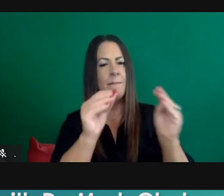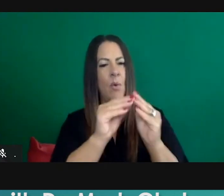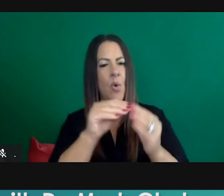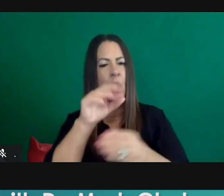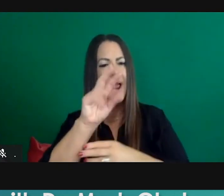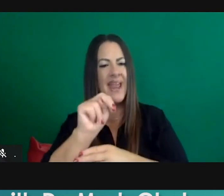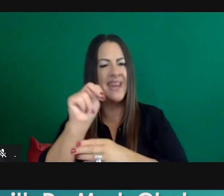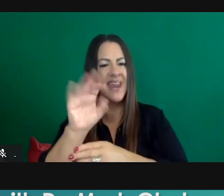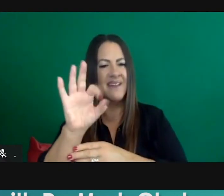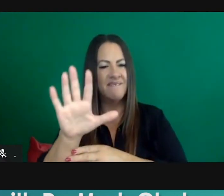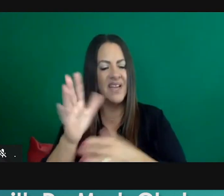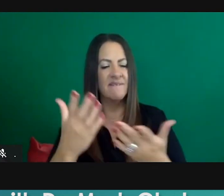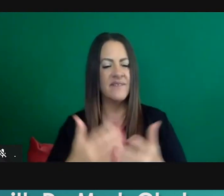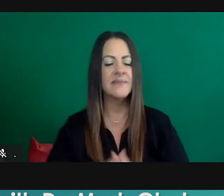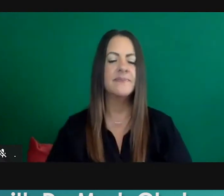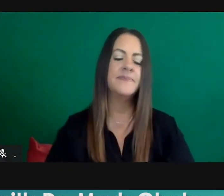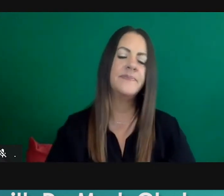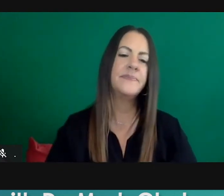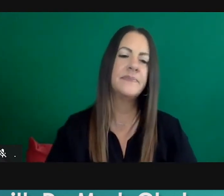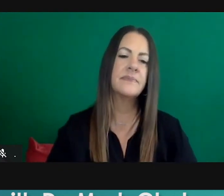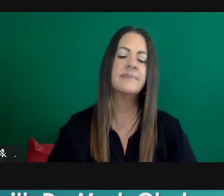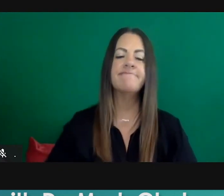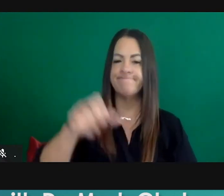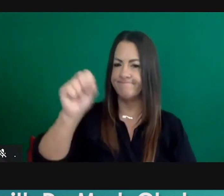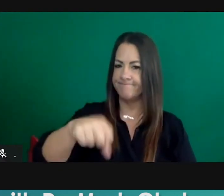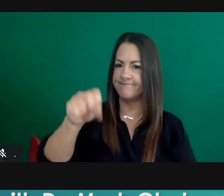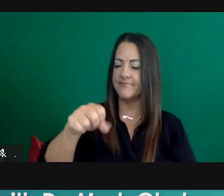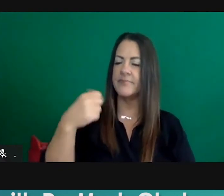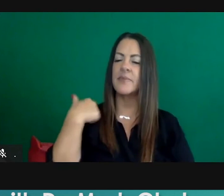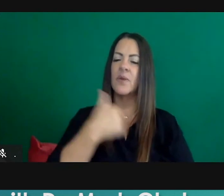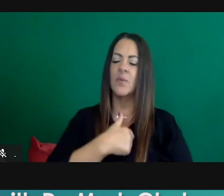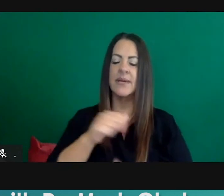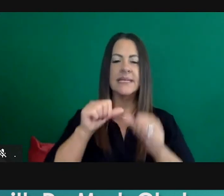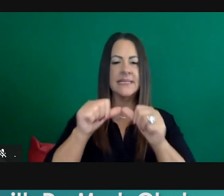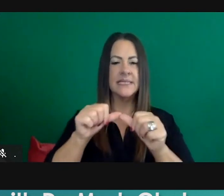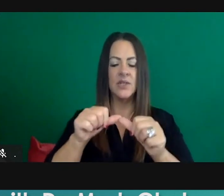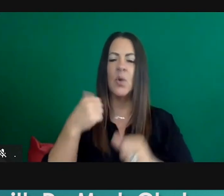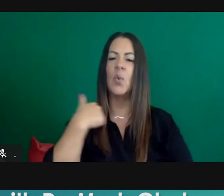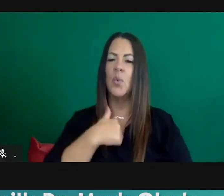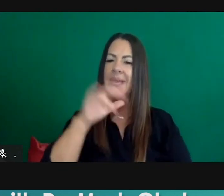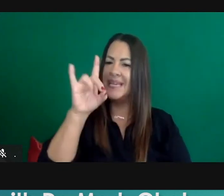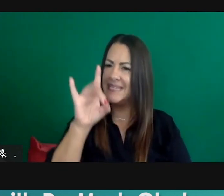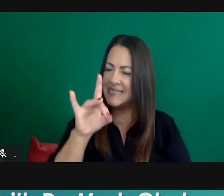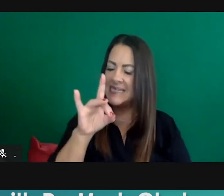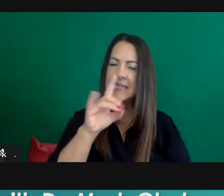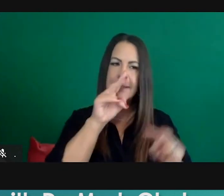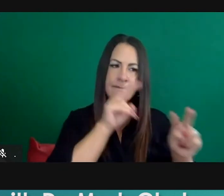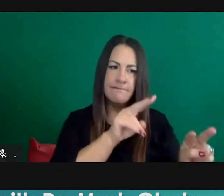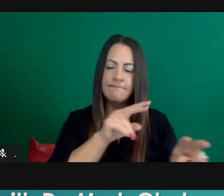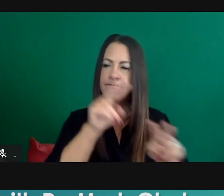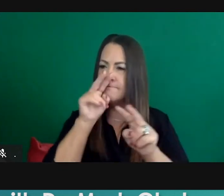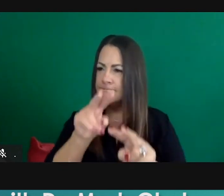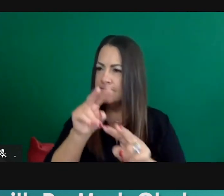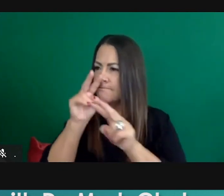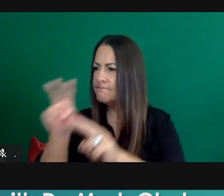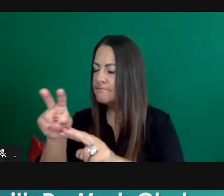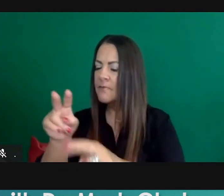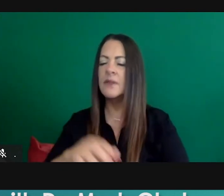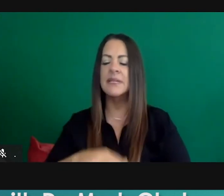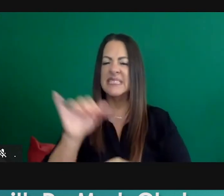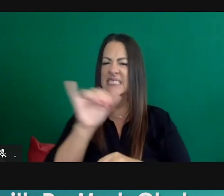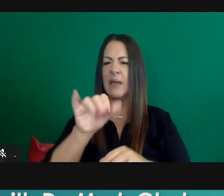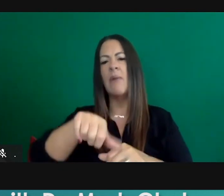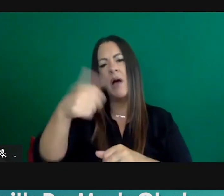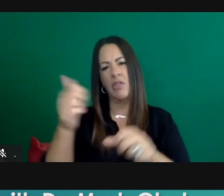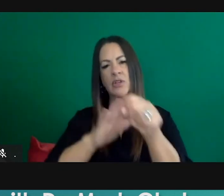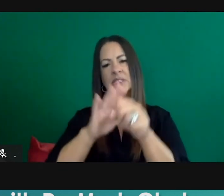timely. We continue early on. I think everybody tracked that we California, like most states, really